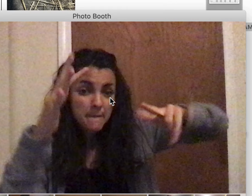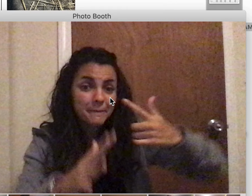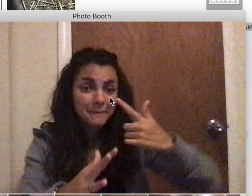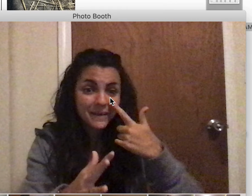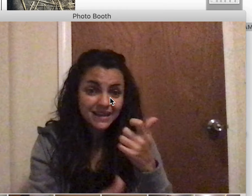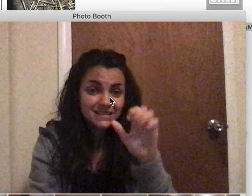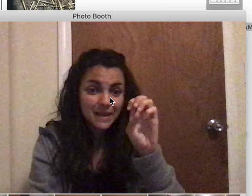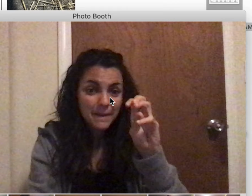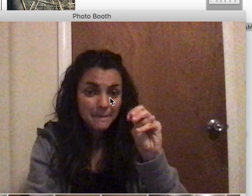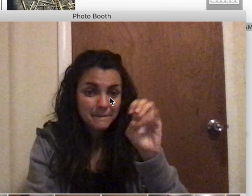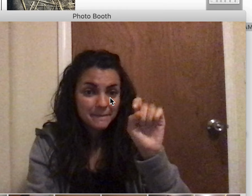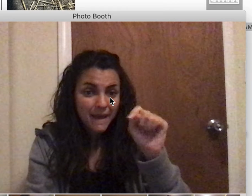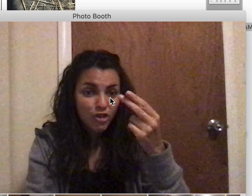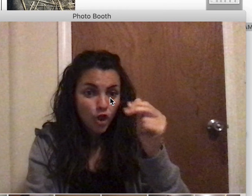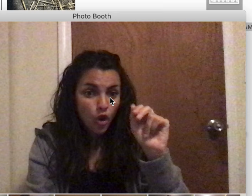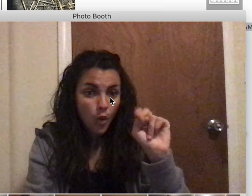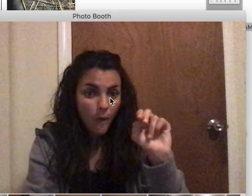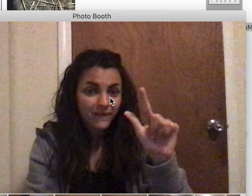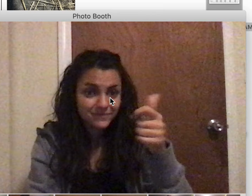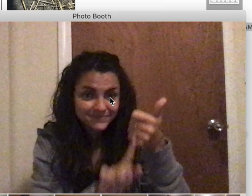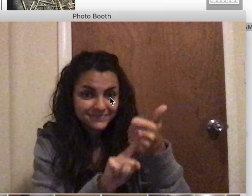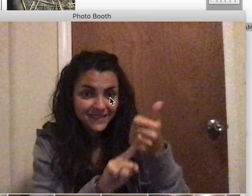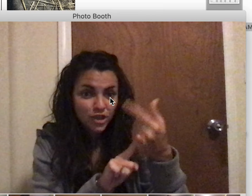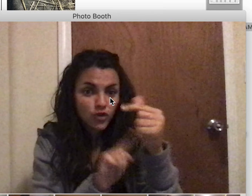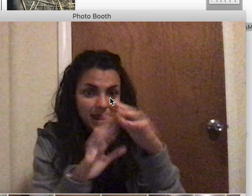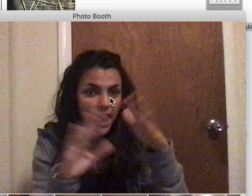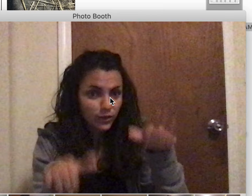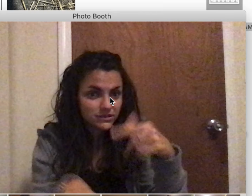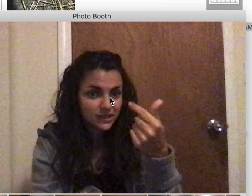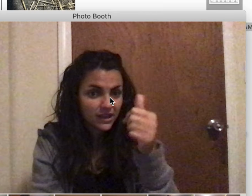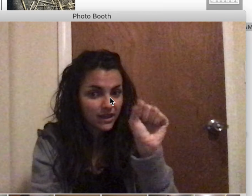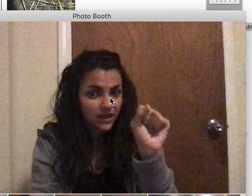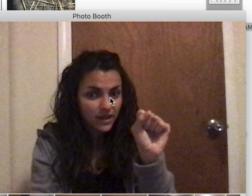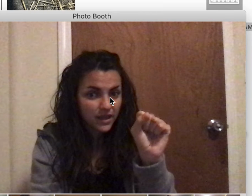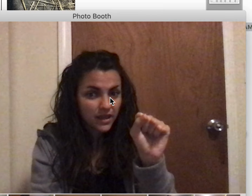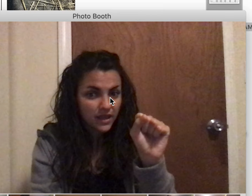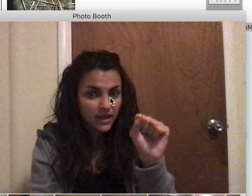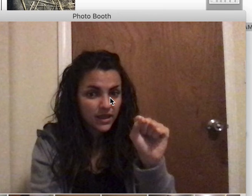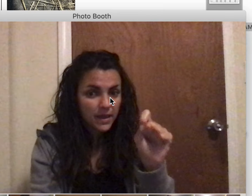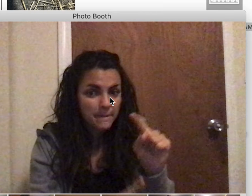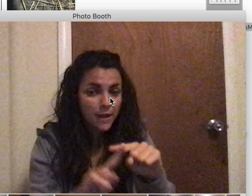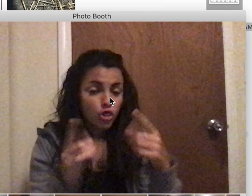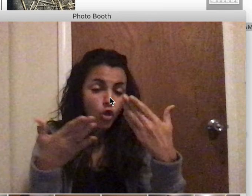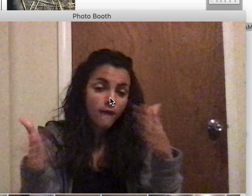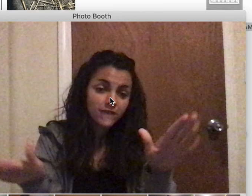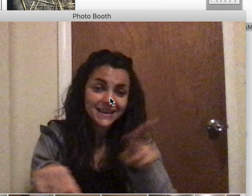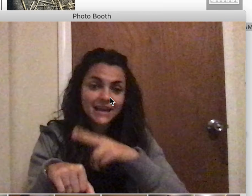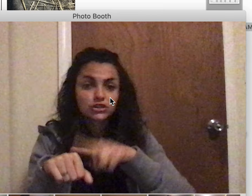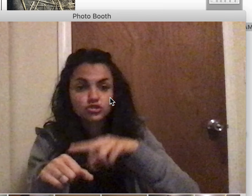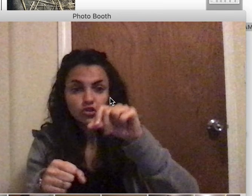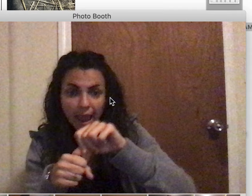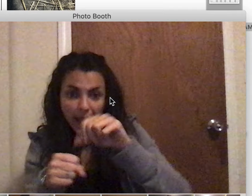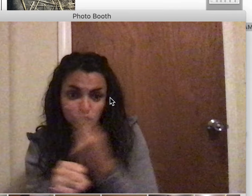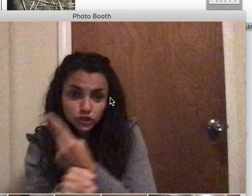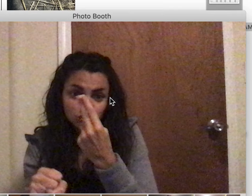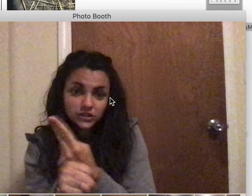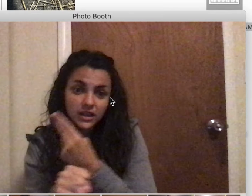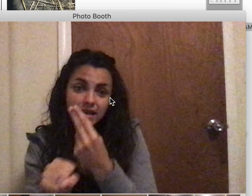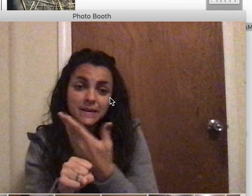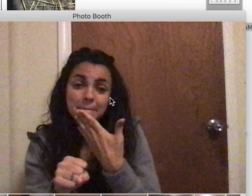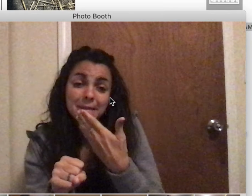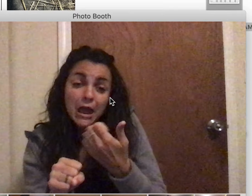overall burning of natural gas is better for the environment. It's not great for the